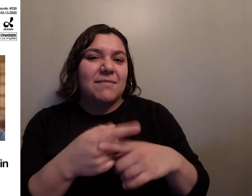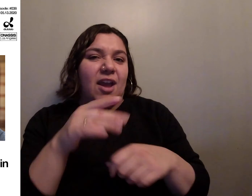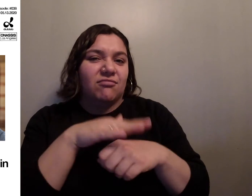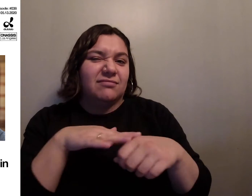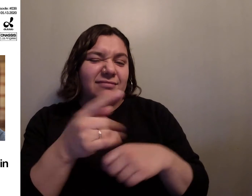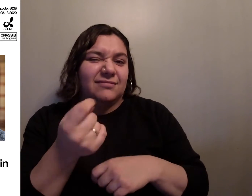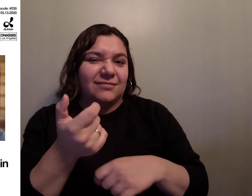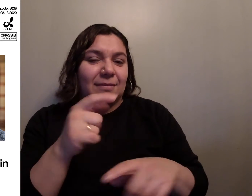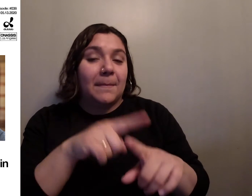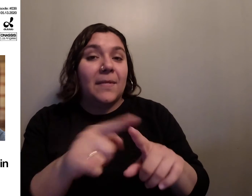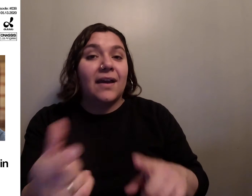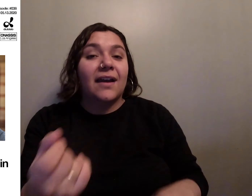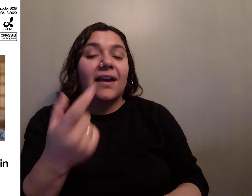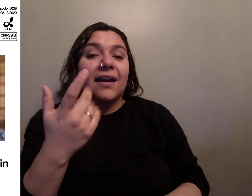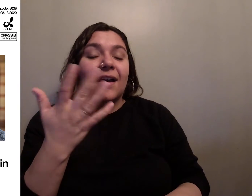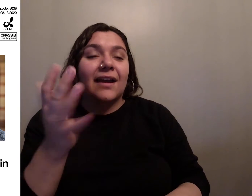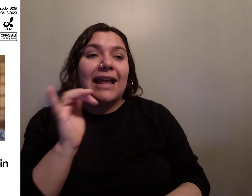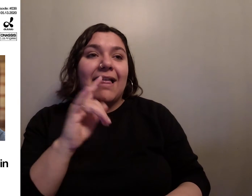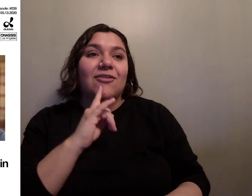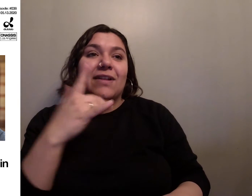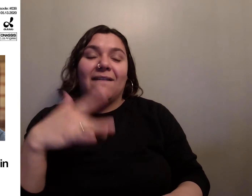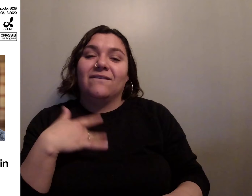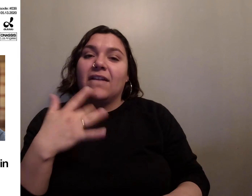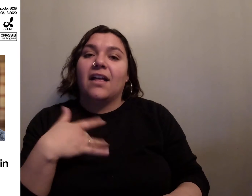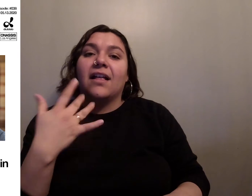which you and I have spoken about a little bit.